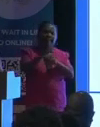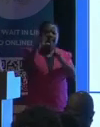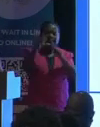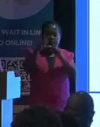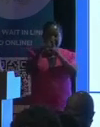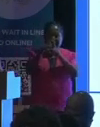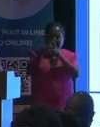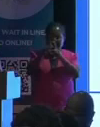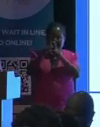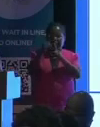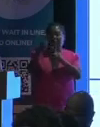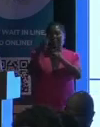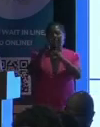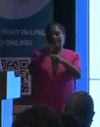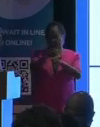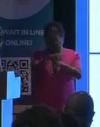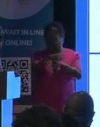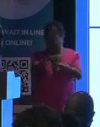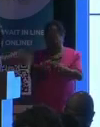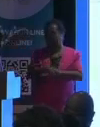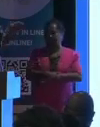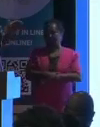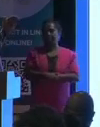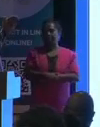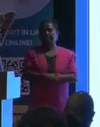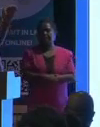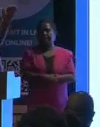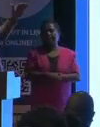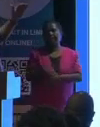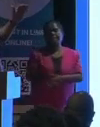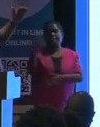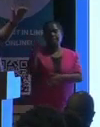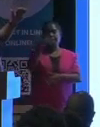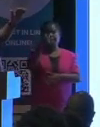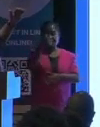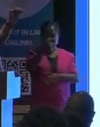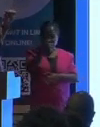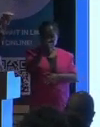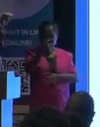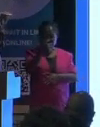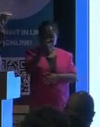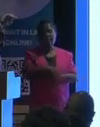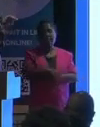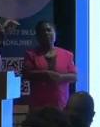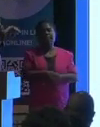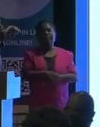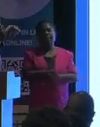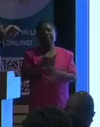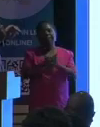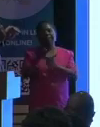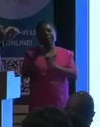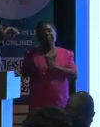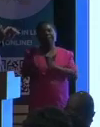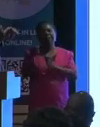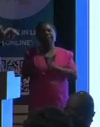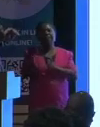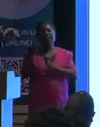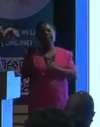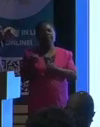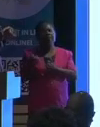December, 1 month. So from the 6, their payroll,